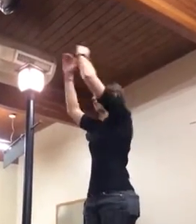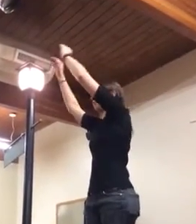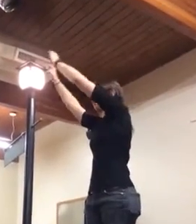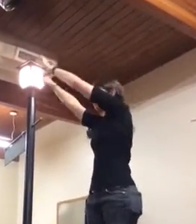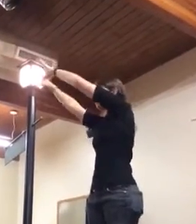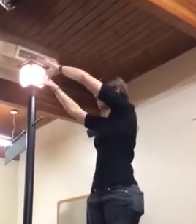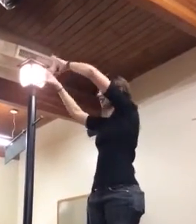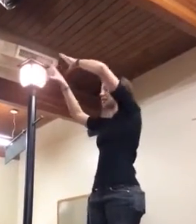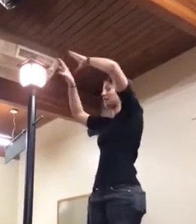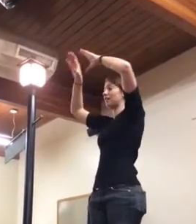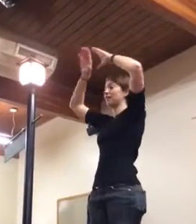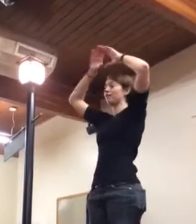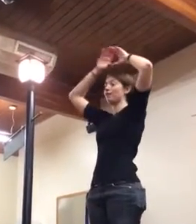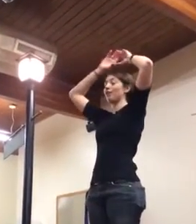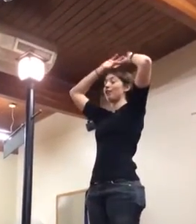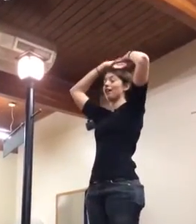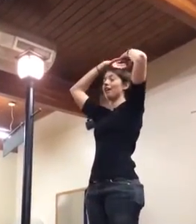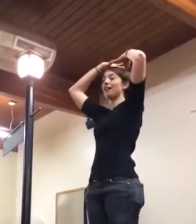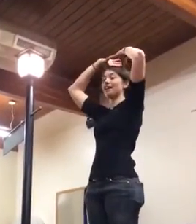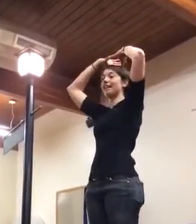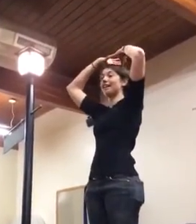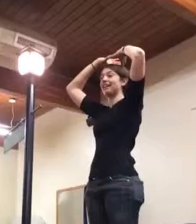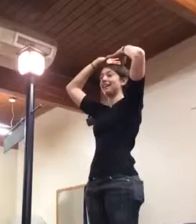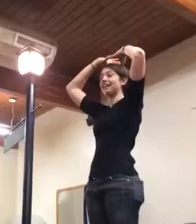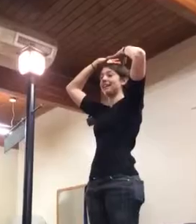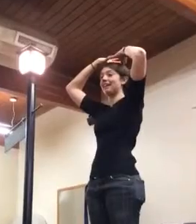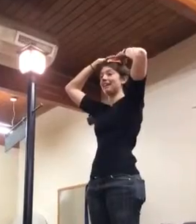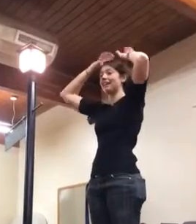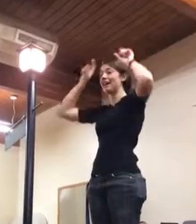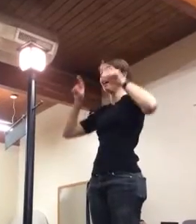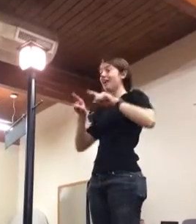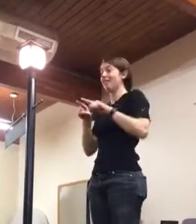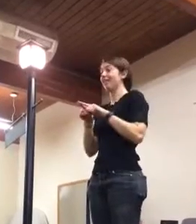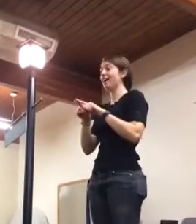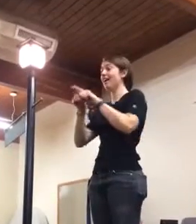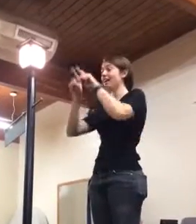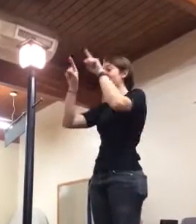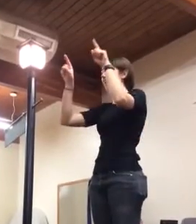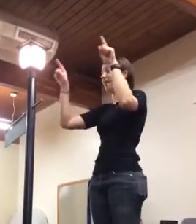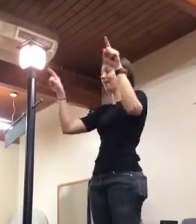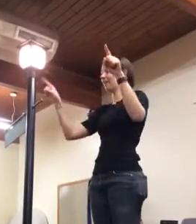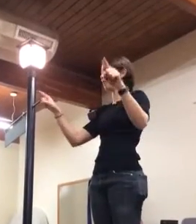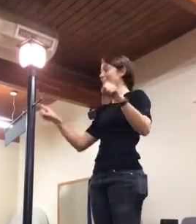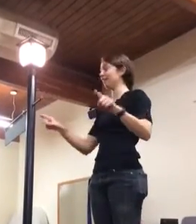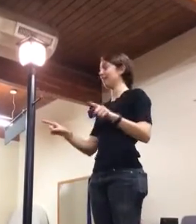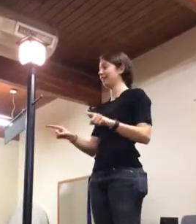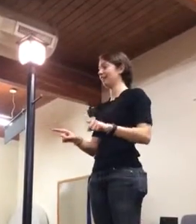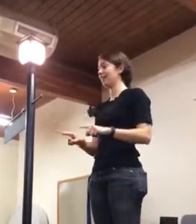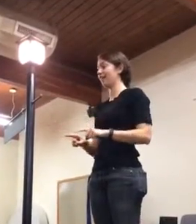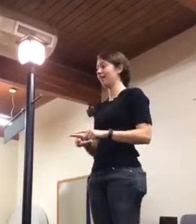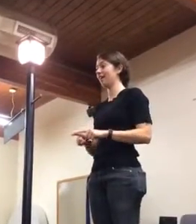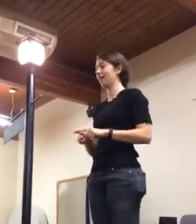earth receive her King. Let every